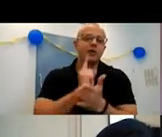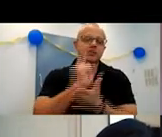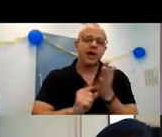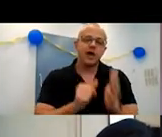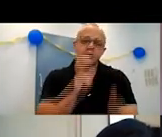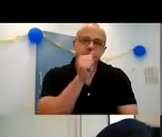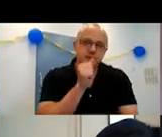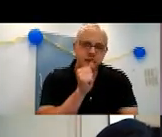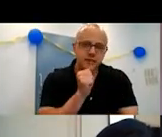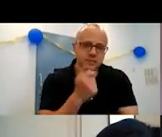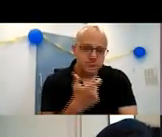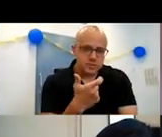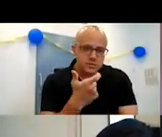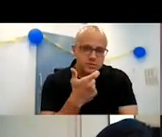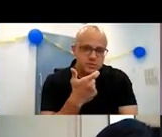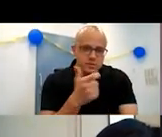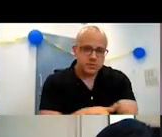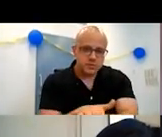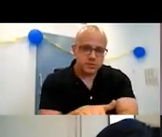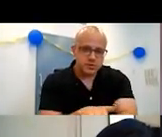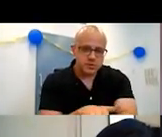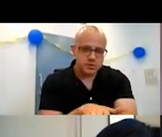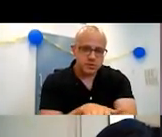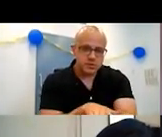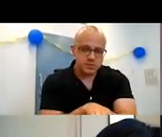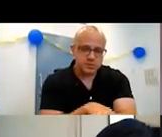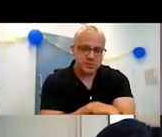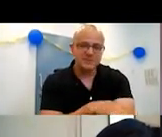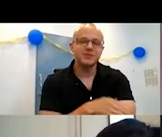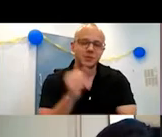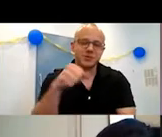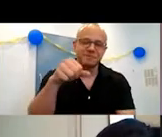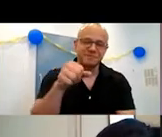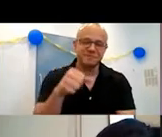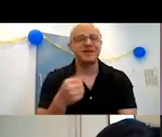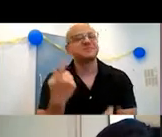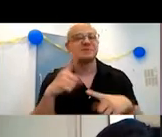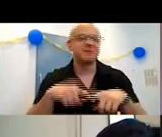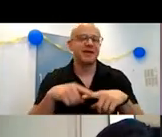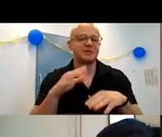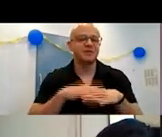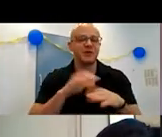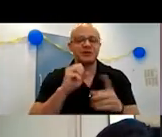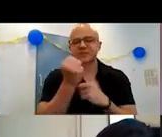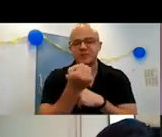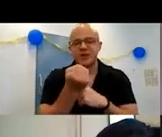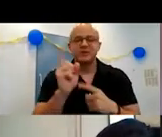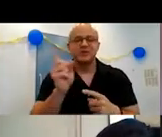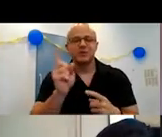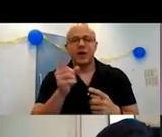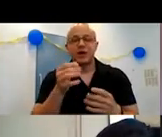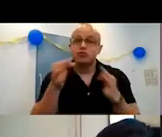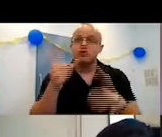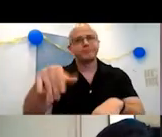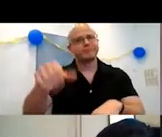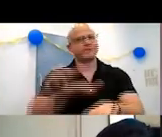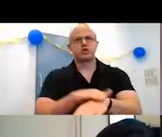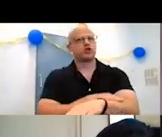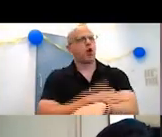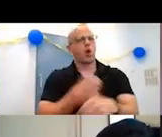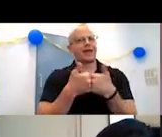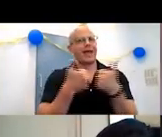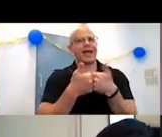or just suffer for hours on end just watching this slow going movie. So it just depends on the